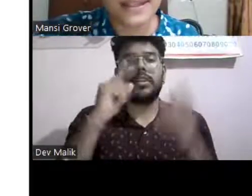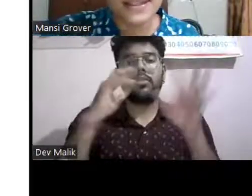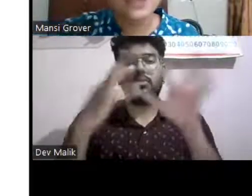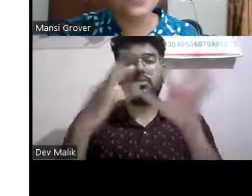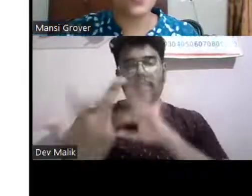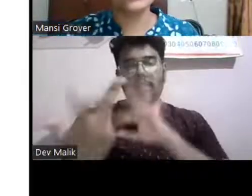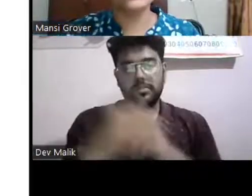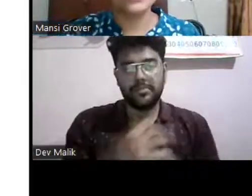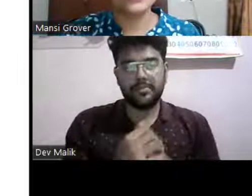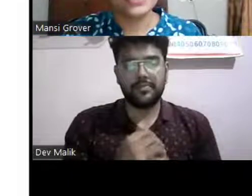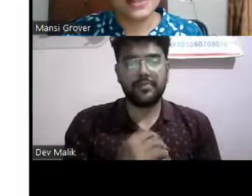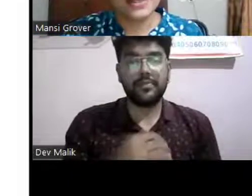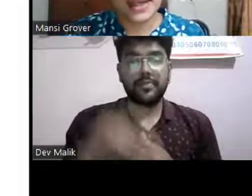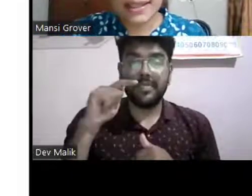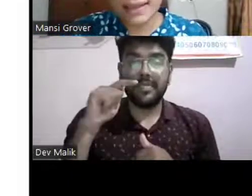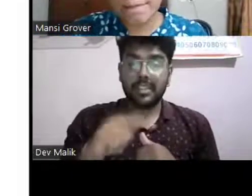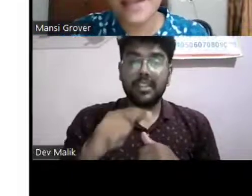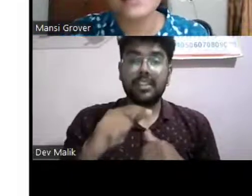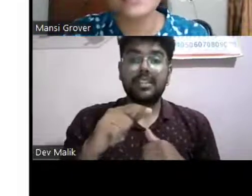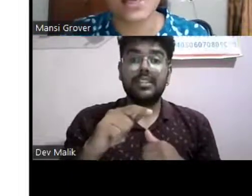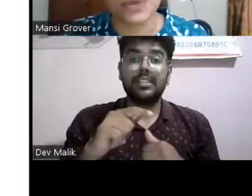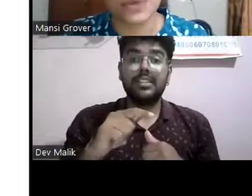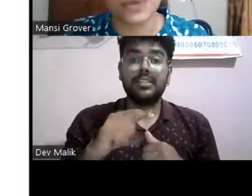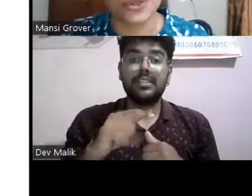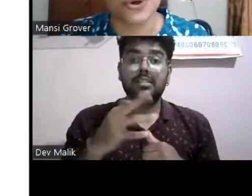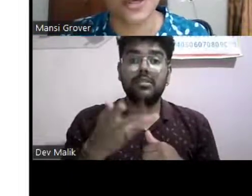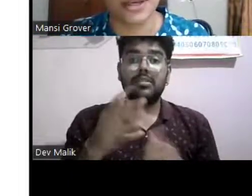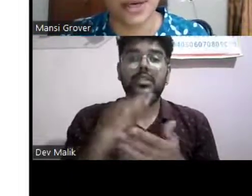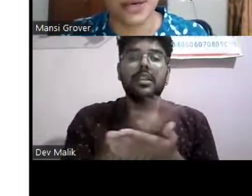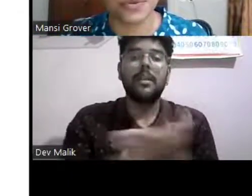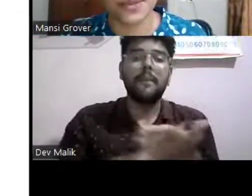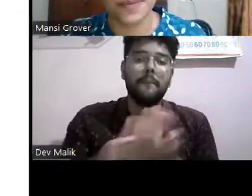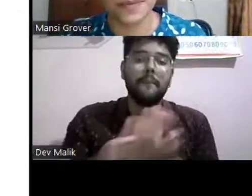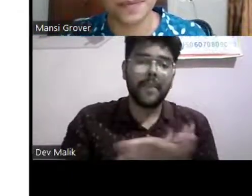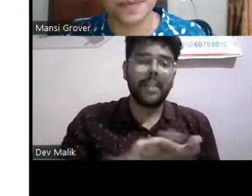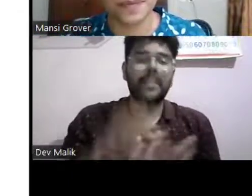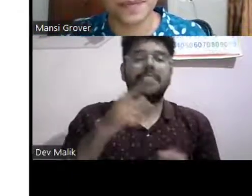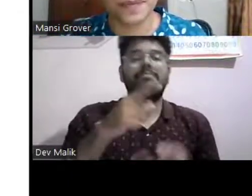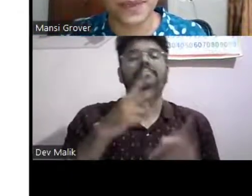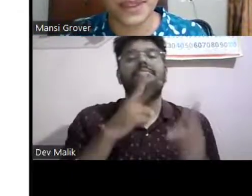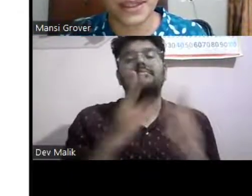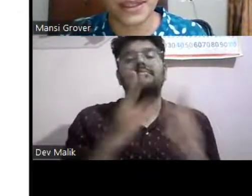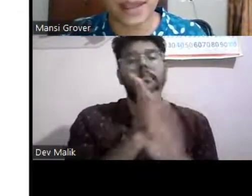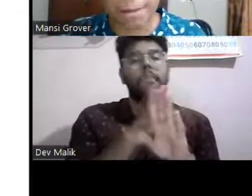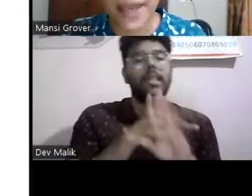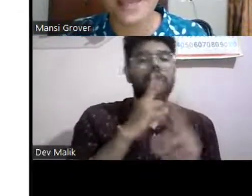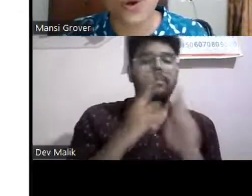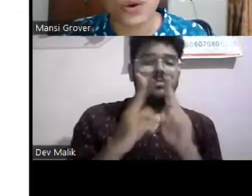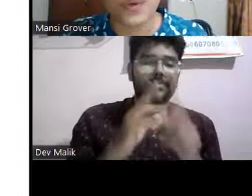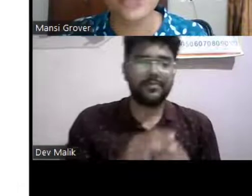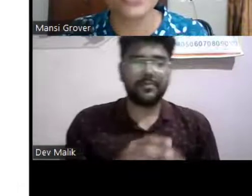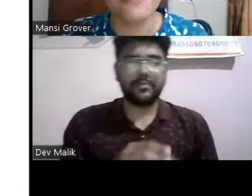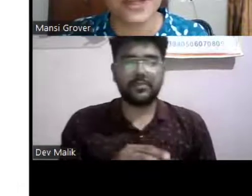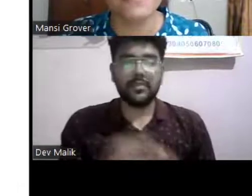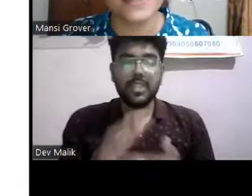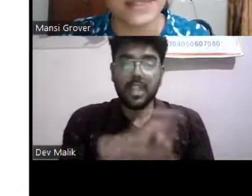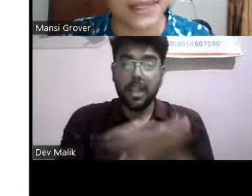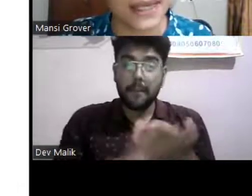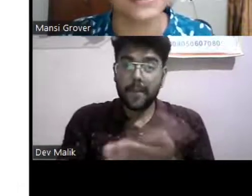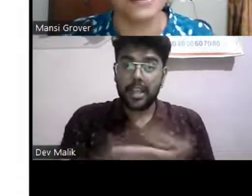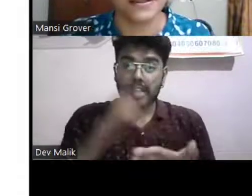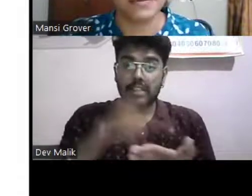And this is what is the base that I was talking about. The base on which a film